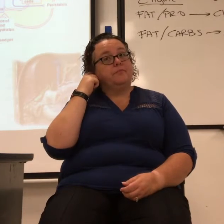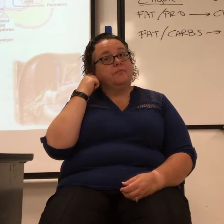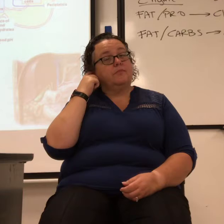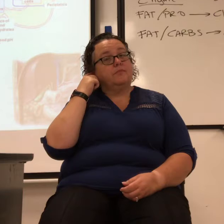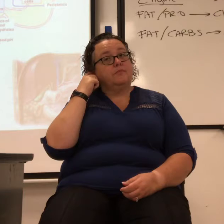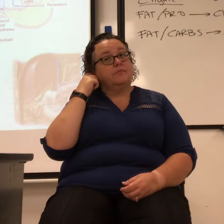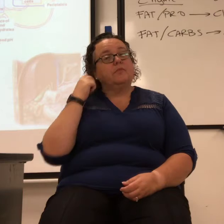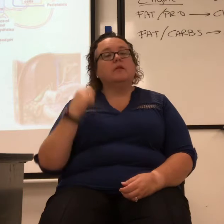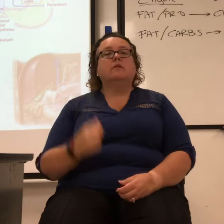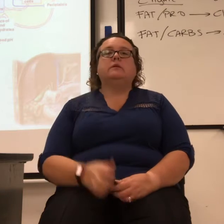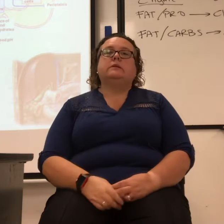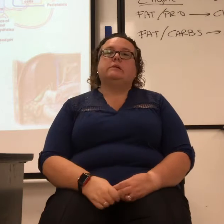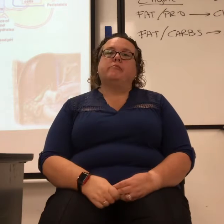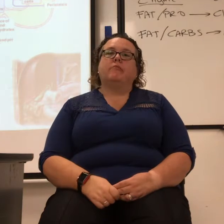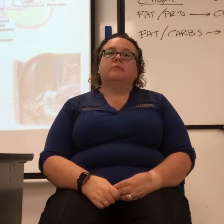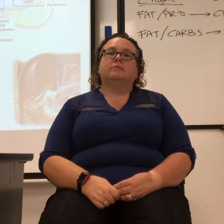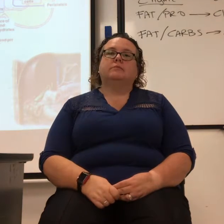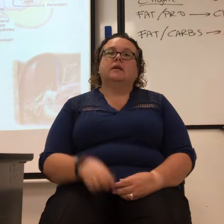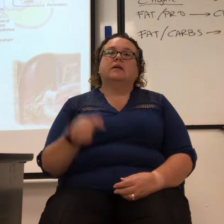peptide.